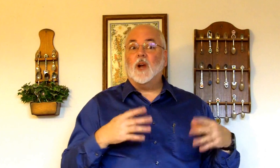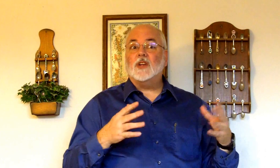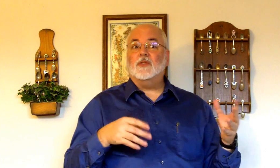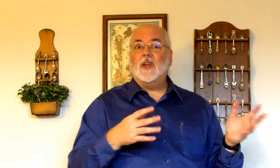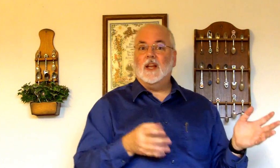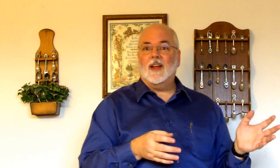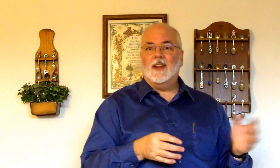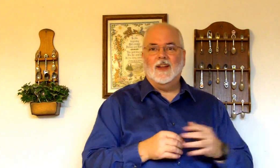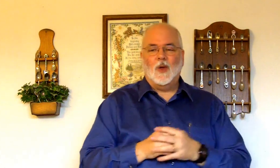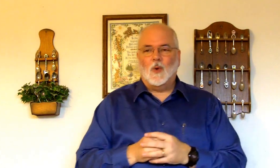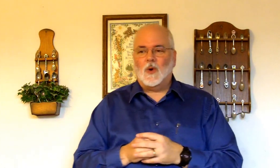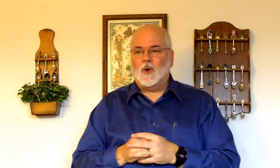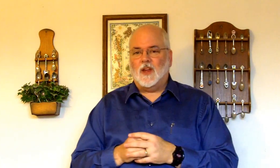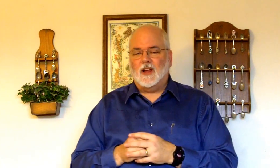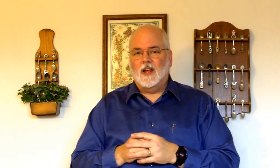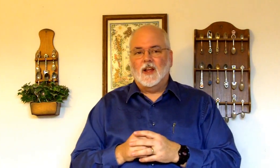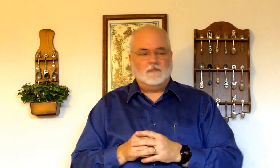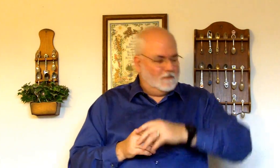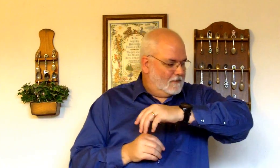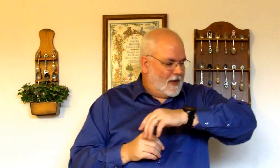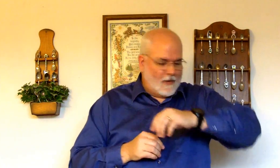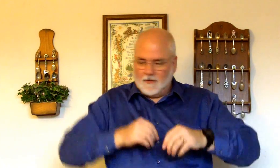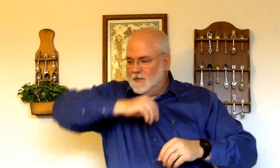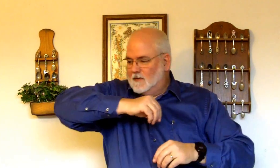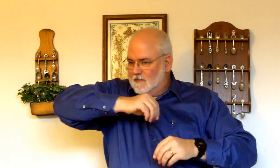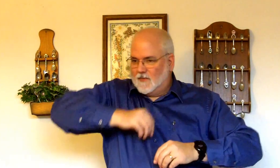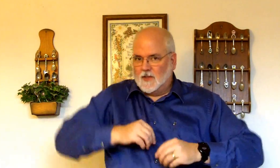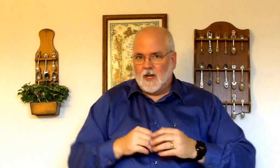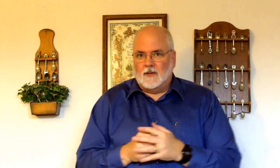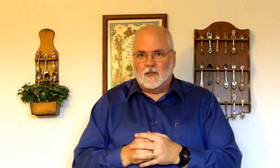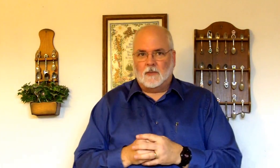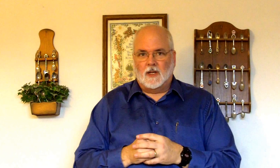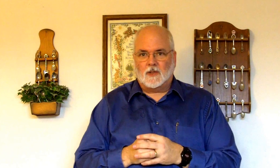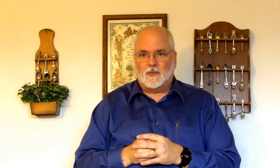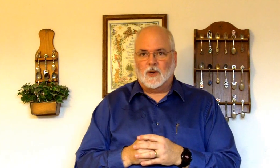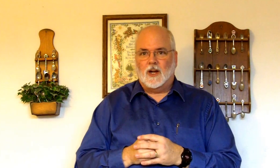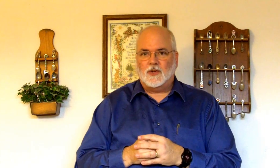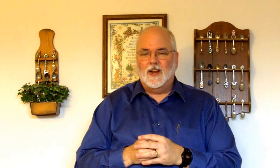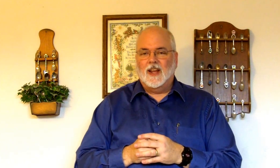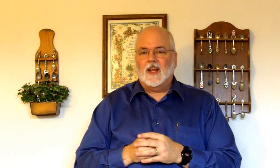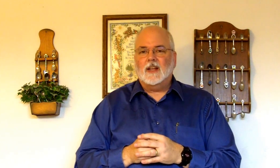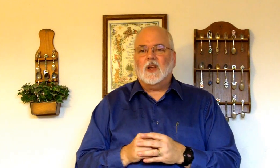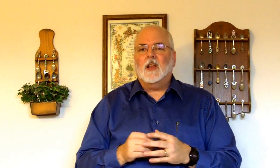fresh feeling or the, I'm not sounding and smelling so fresh. He's talking